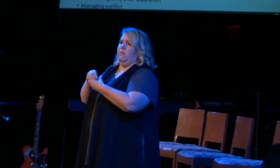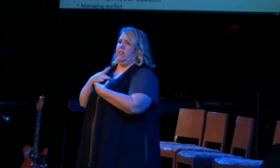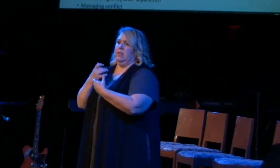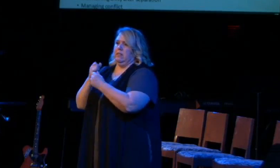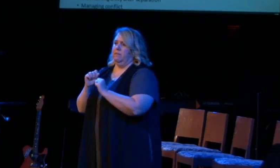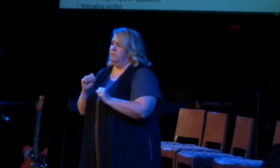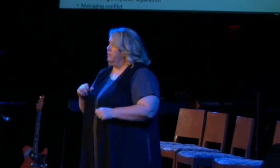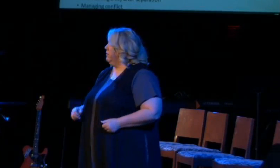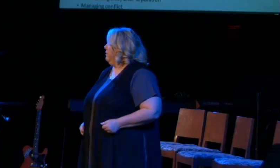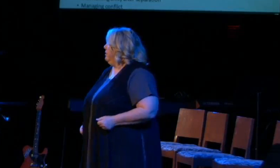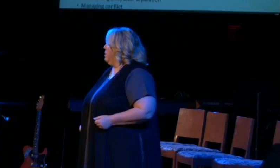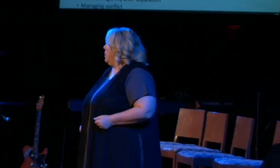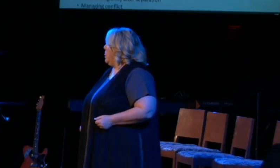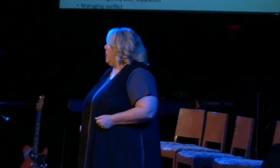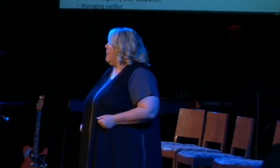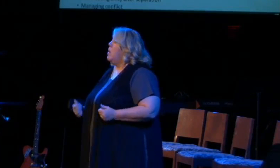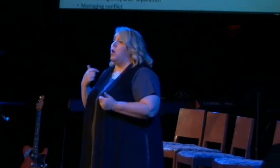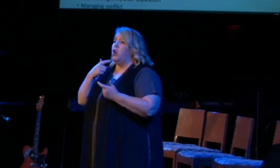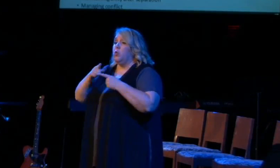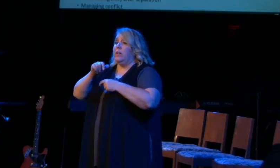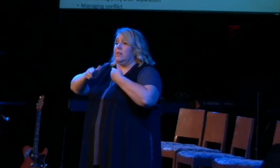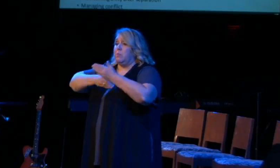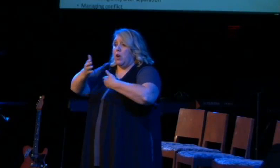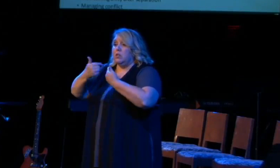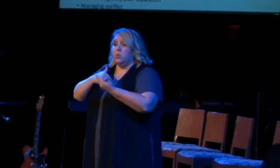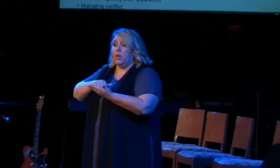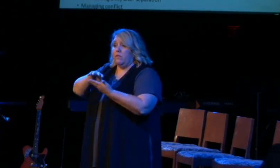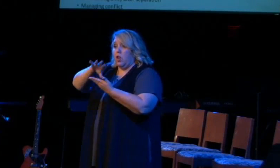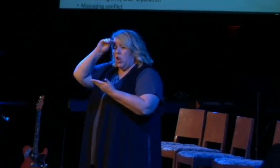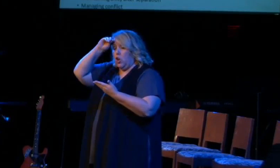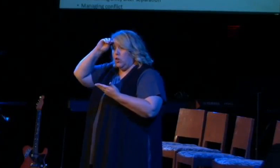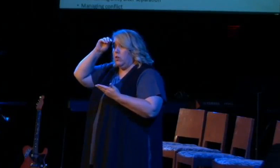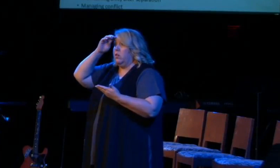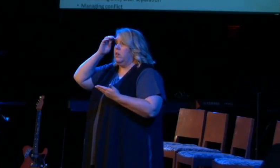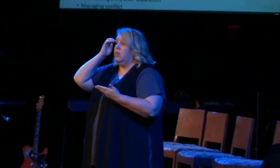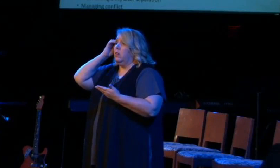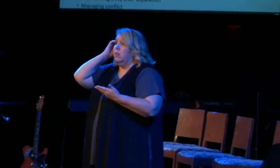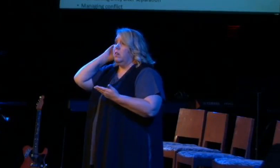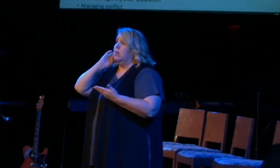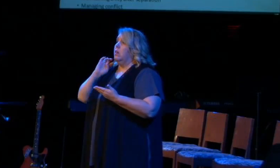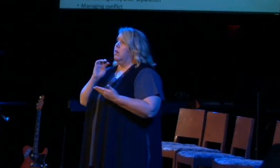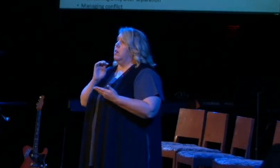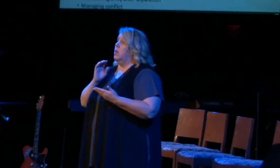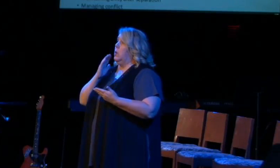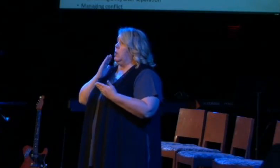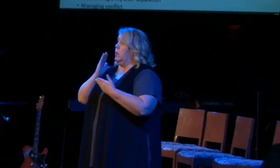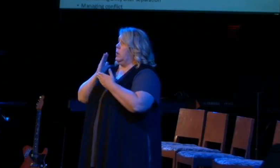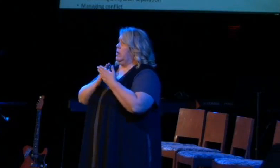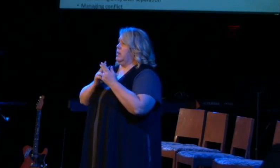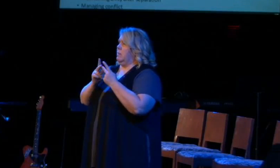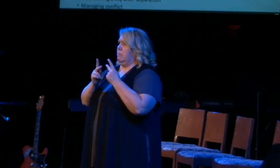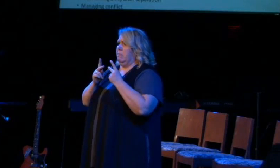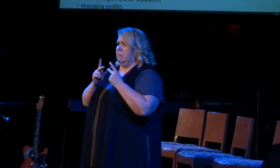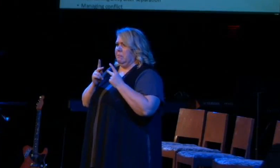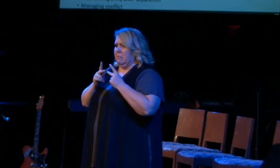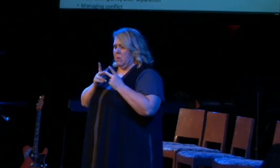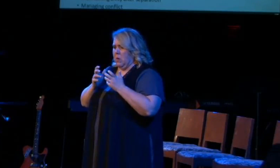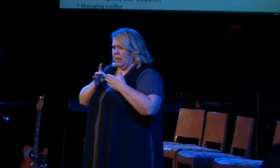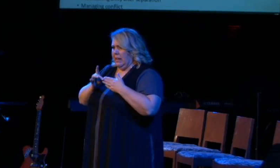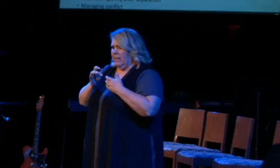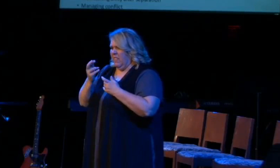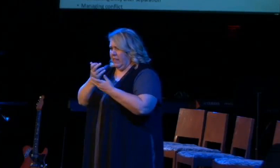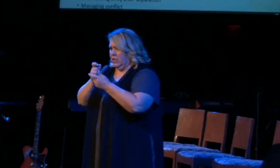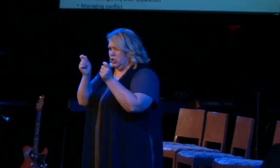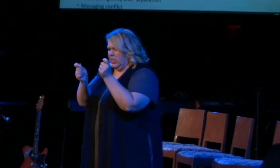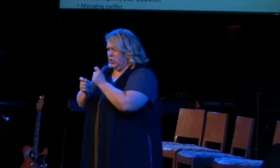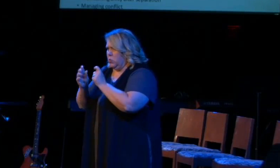Because we learned in doing this process, and we were working on this plan because we knew some folks had threatened to leave if anything changes. We wanted